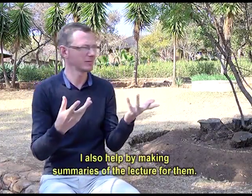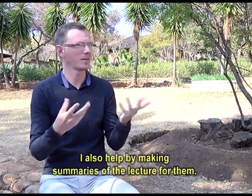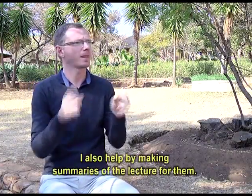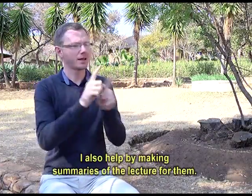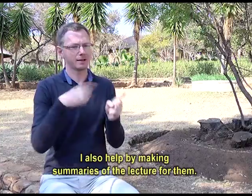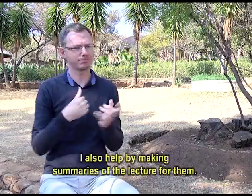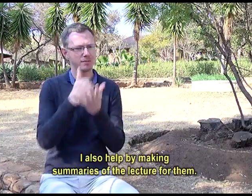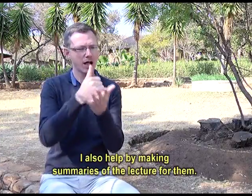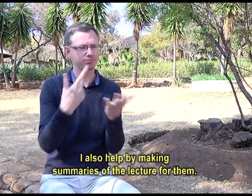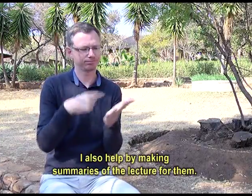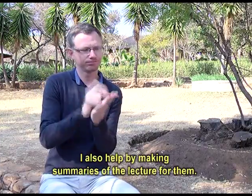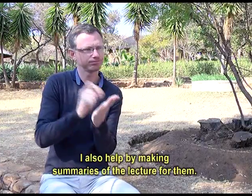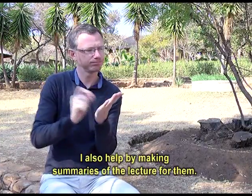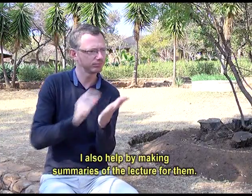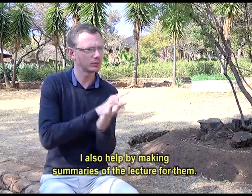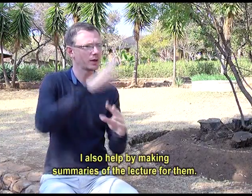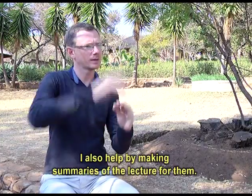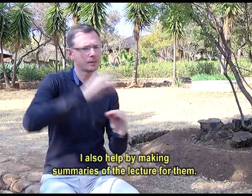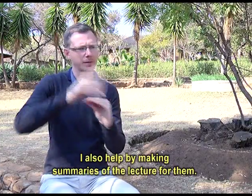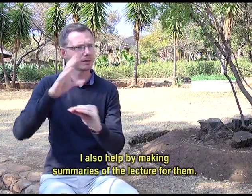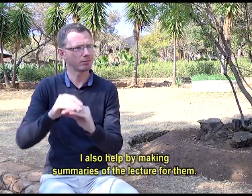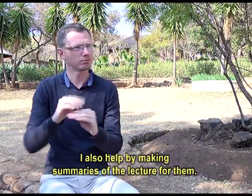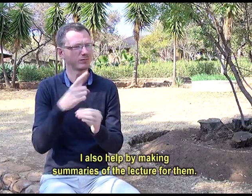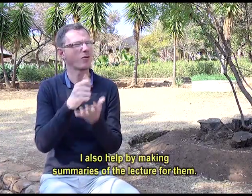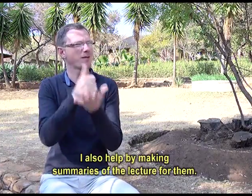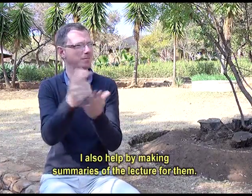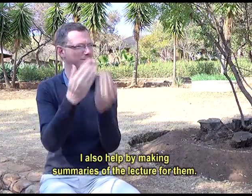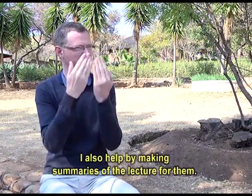I also help by making summaries of the lecture for them.